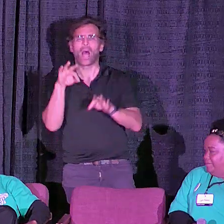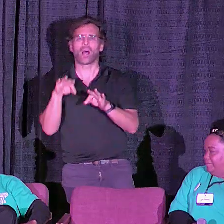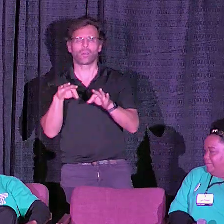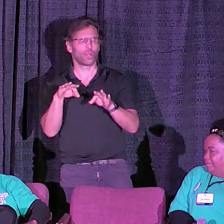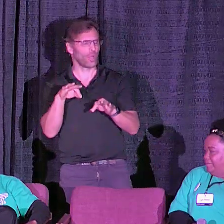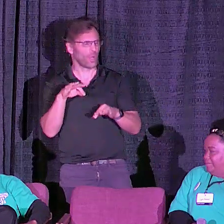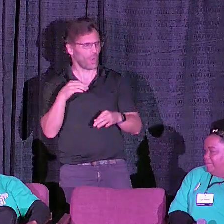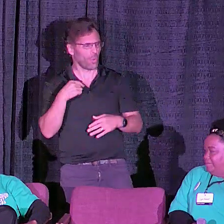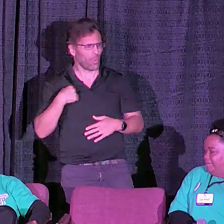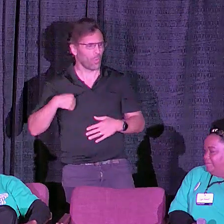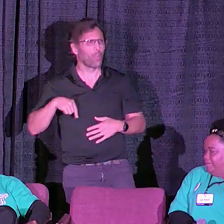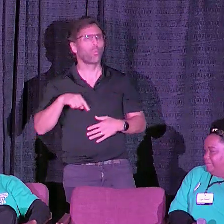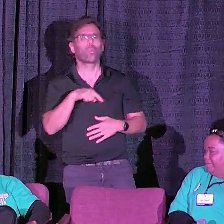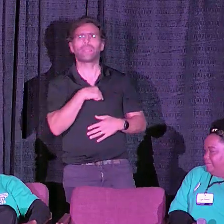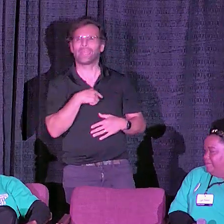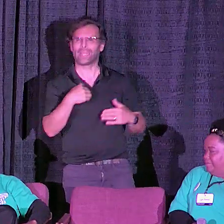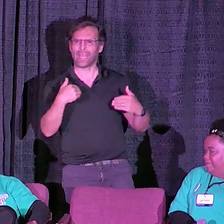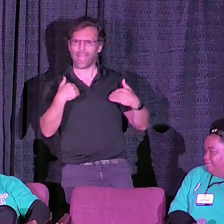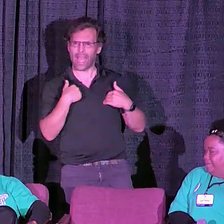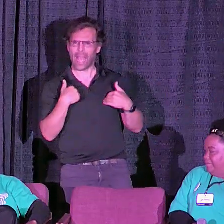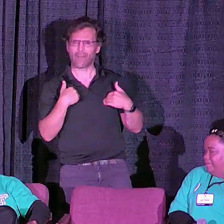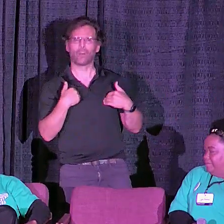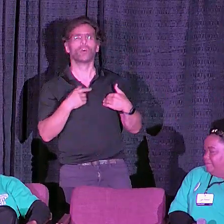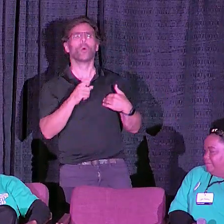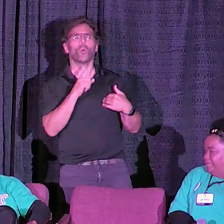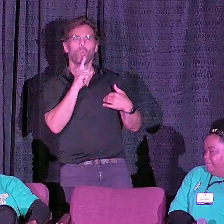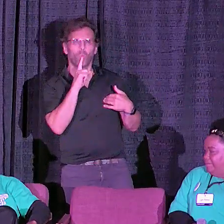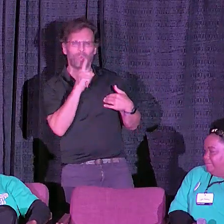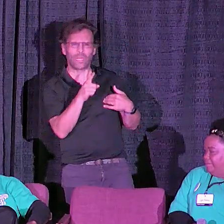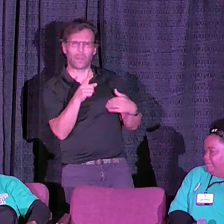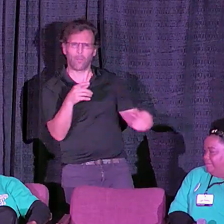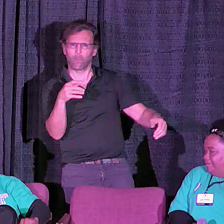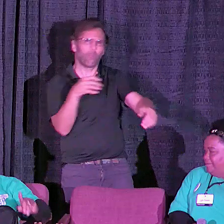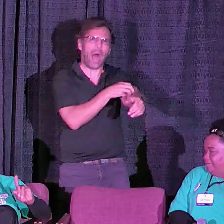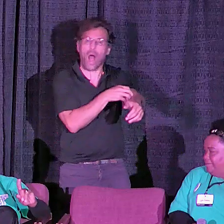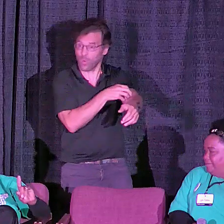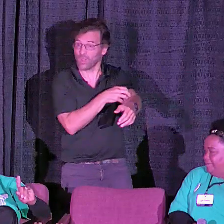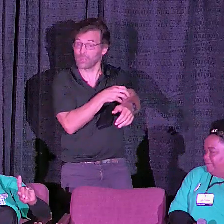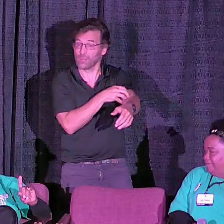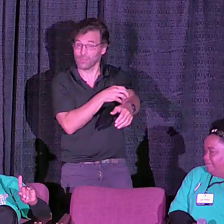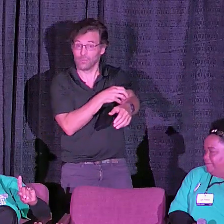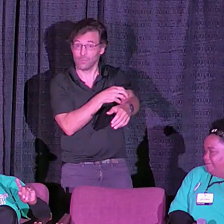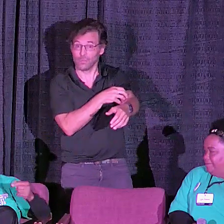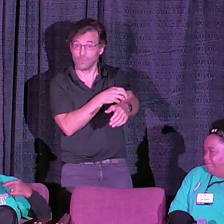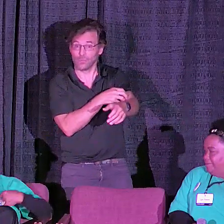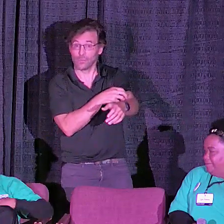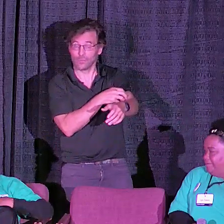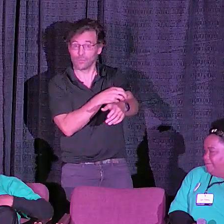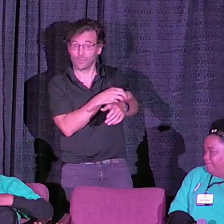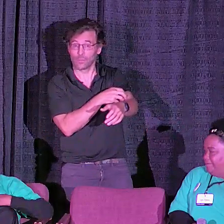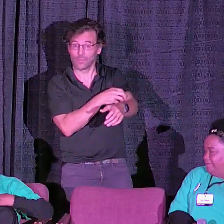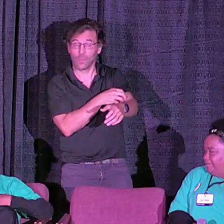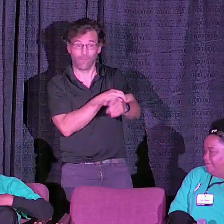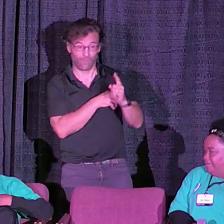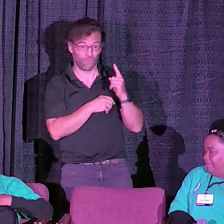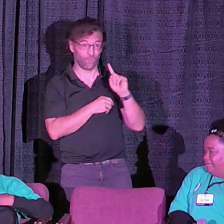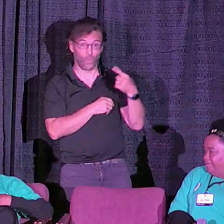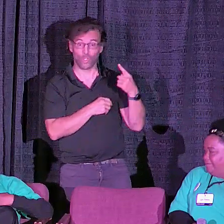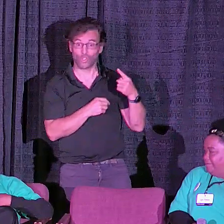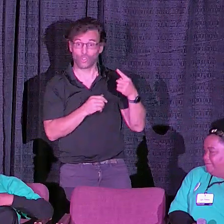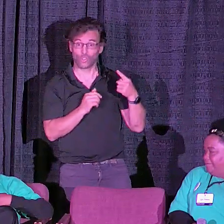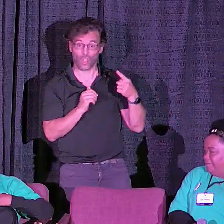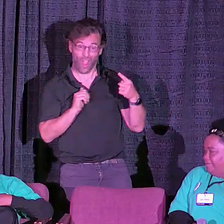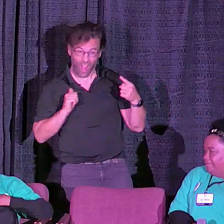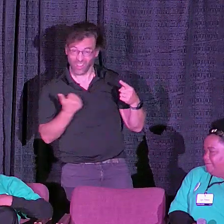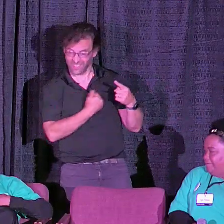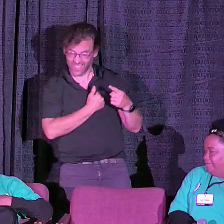we had some real power, first of all, within ourselves.